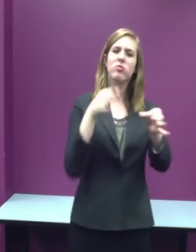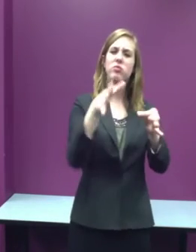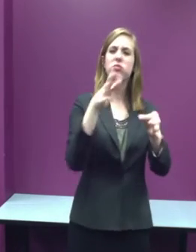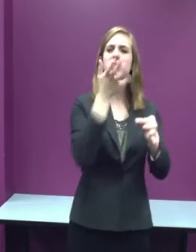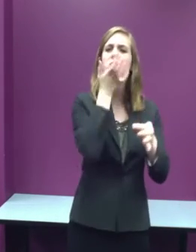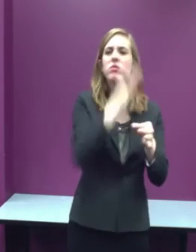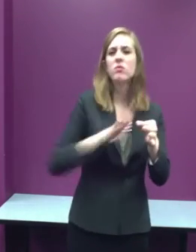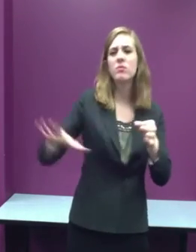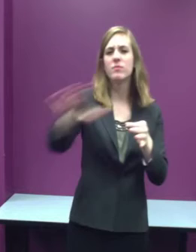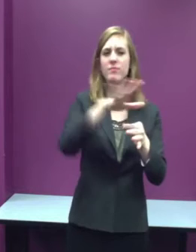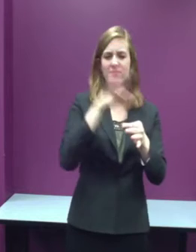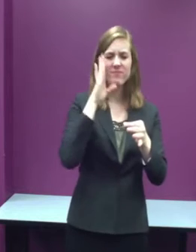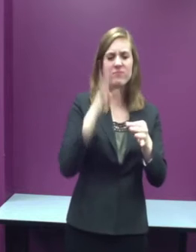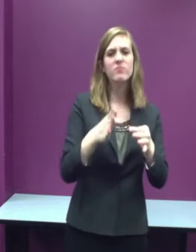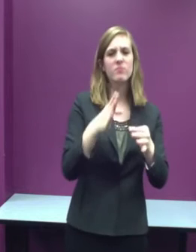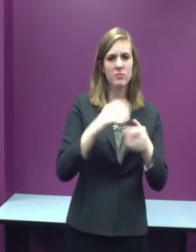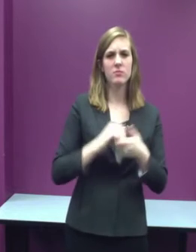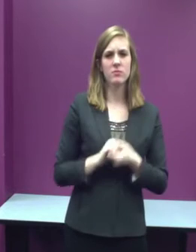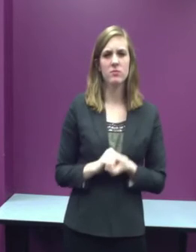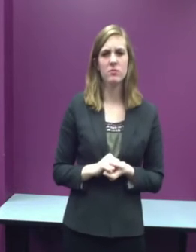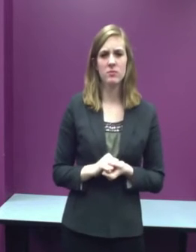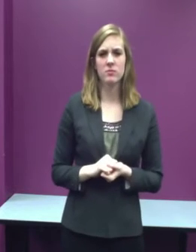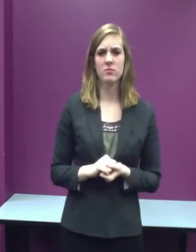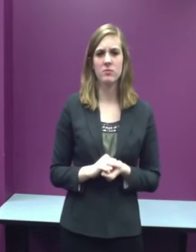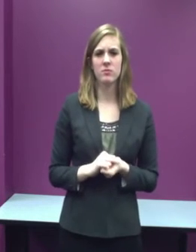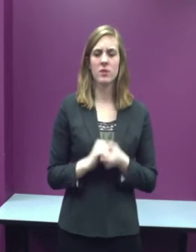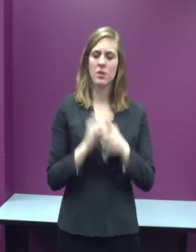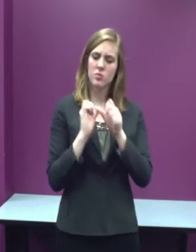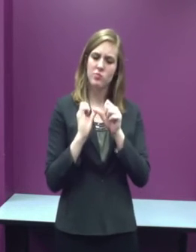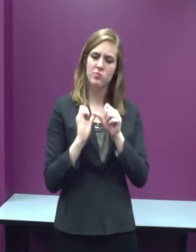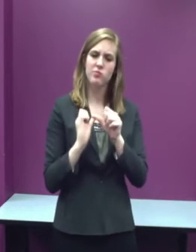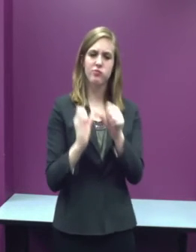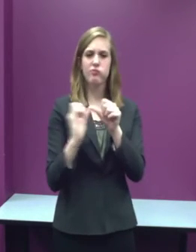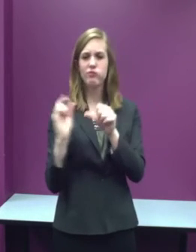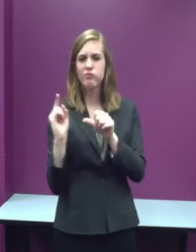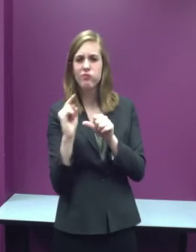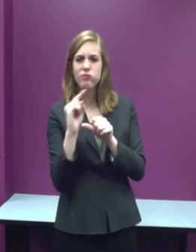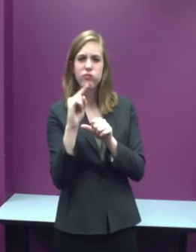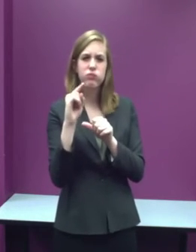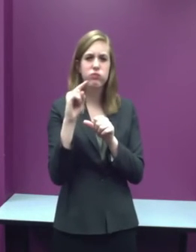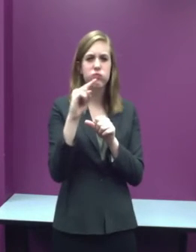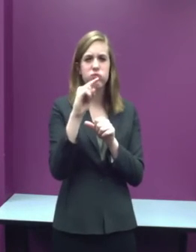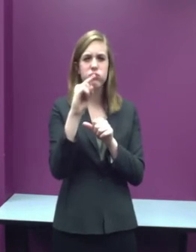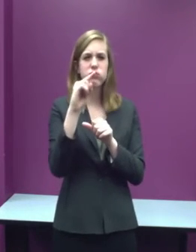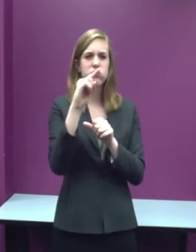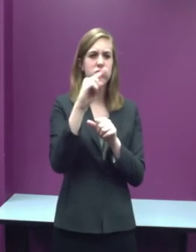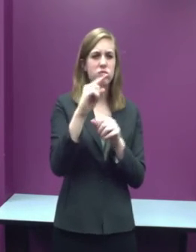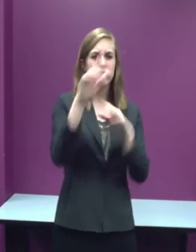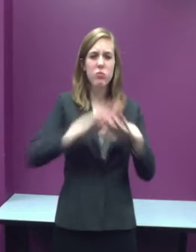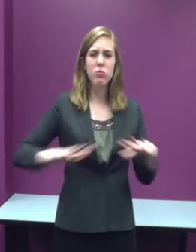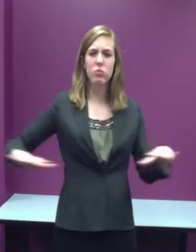and Clark were passing through a world unknown to them, but well known to the Arikara, Sioux, and Omaha, to the